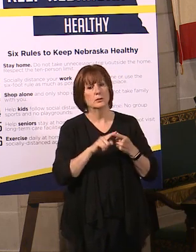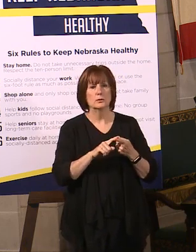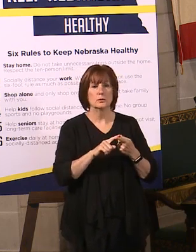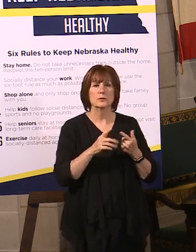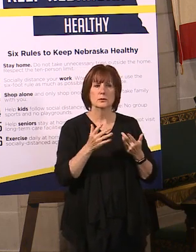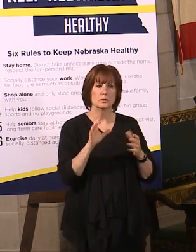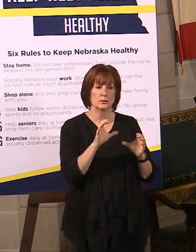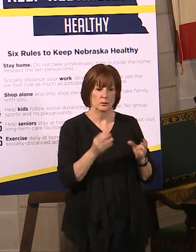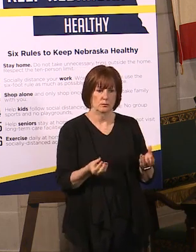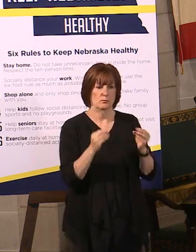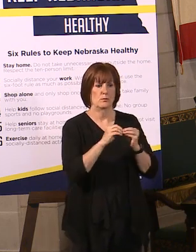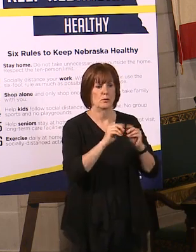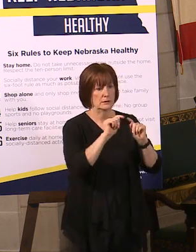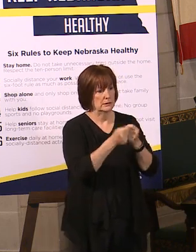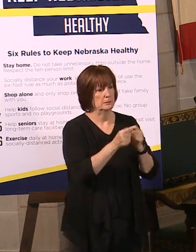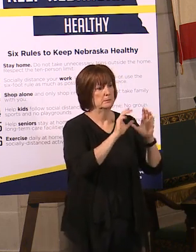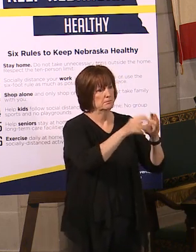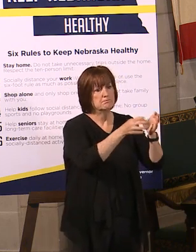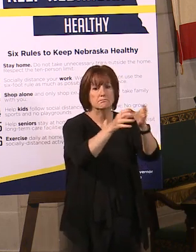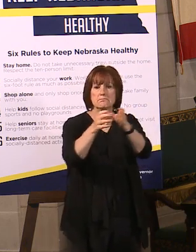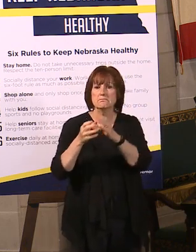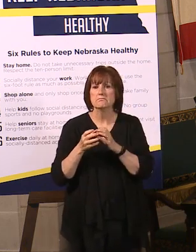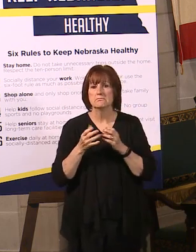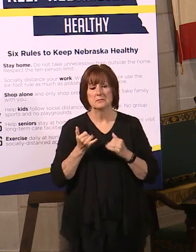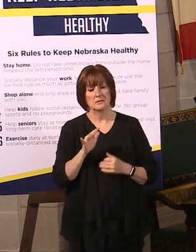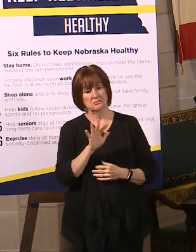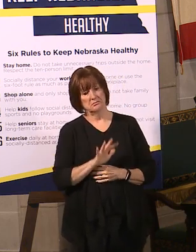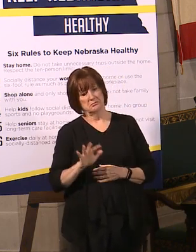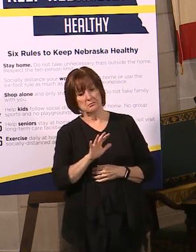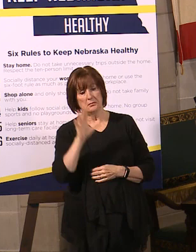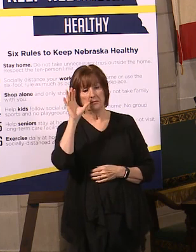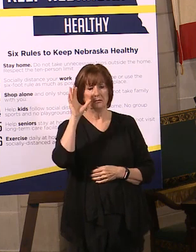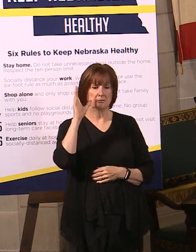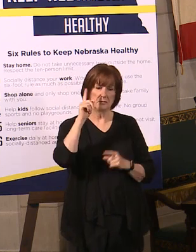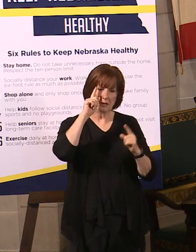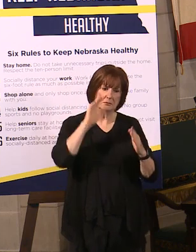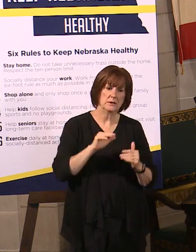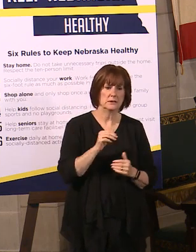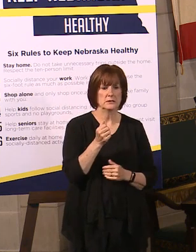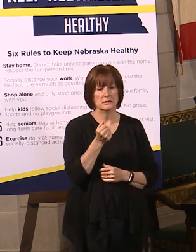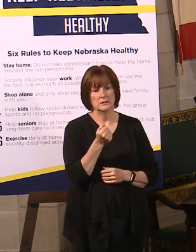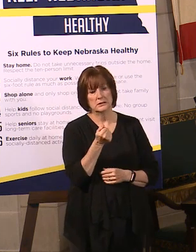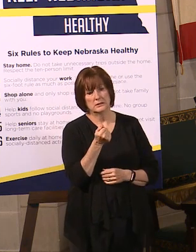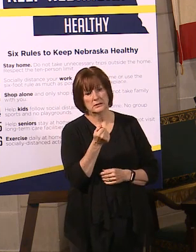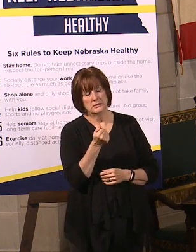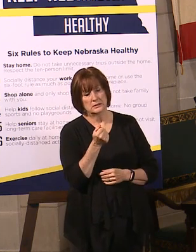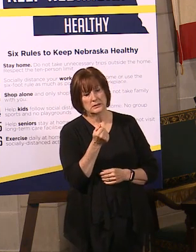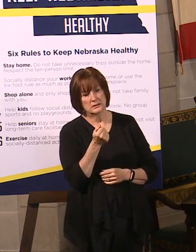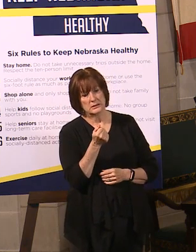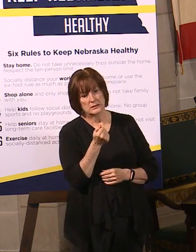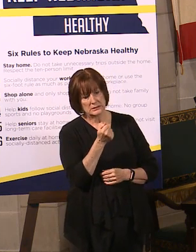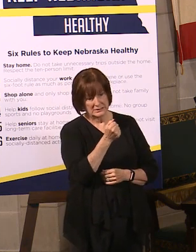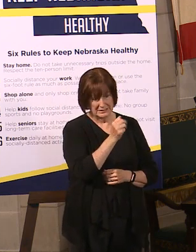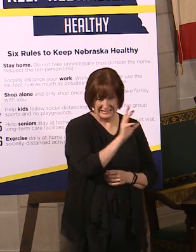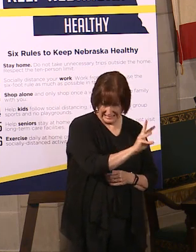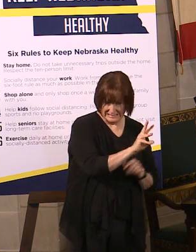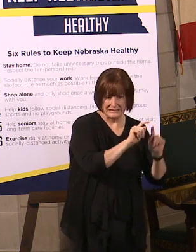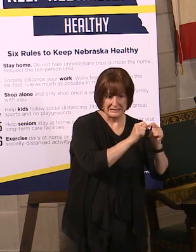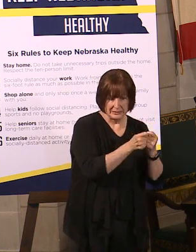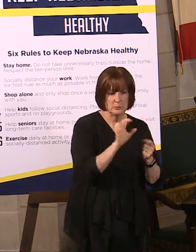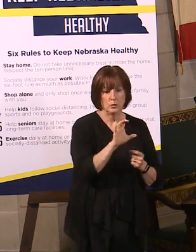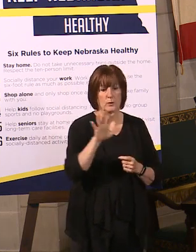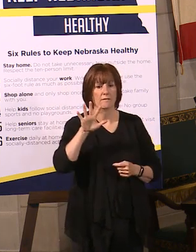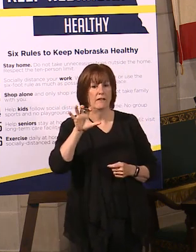up more of those teams. Kind of our ballpark right now is we expect to have 6 teams doing 500 tests a day to be able to do that.